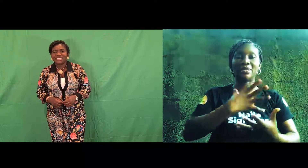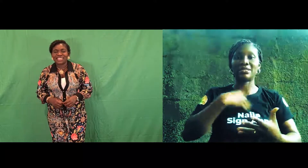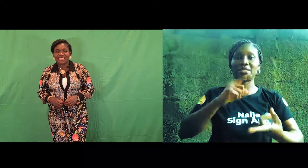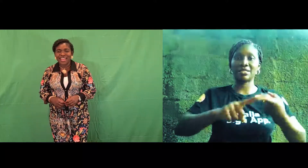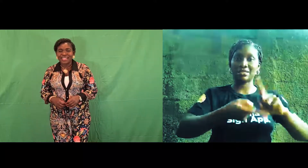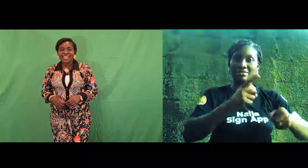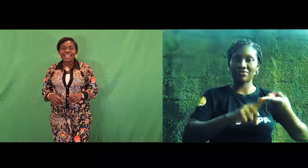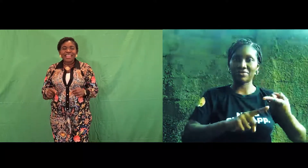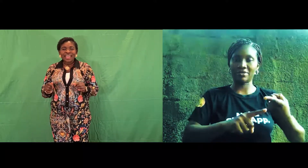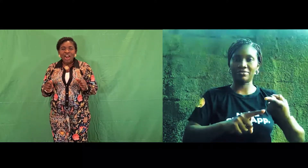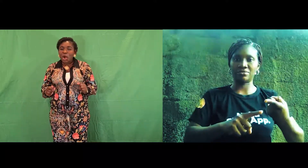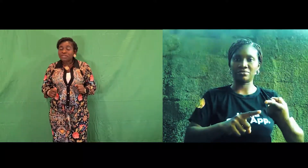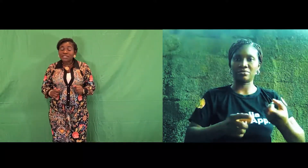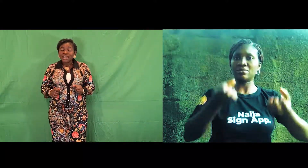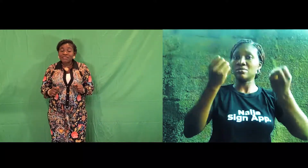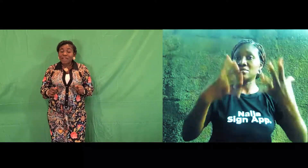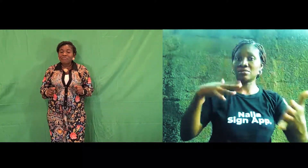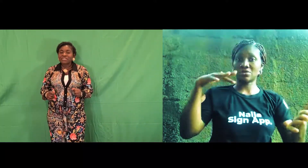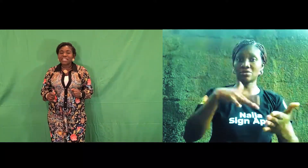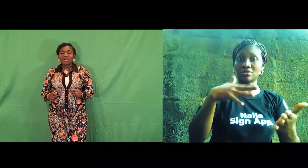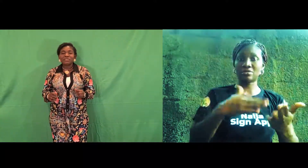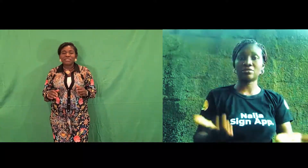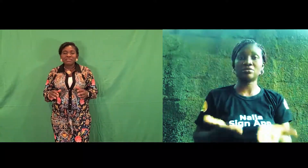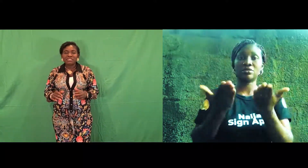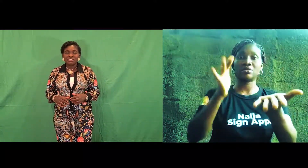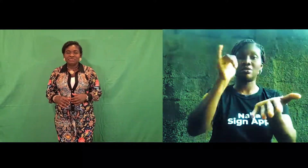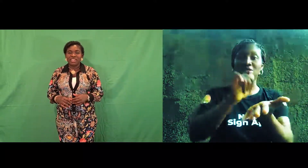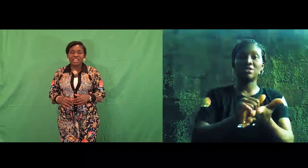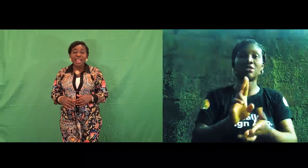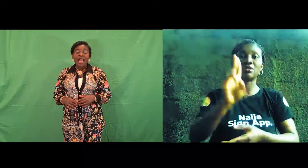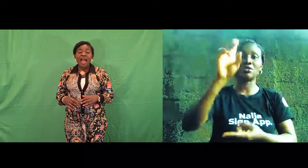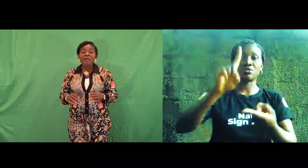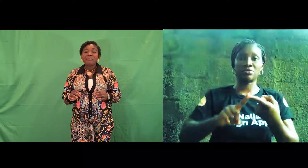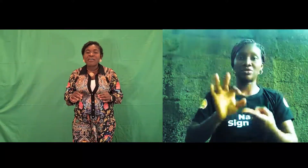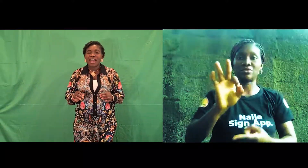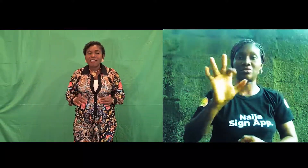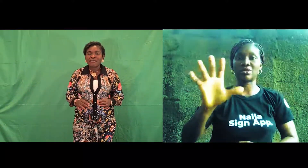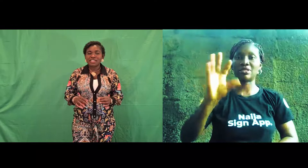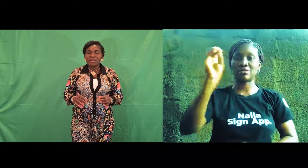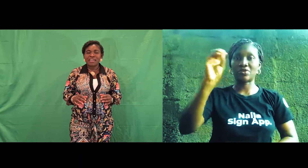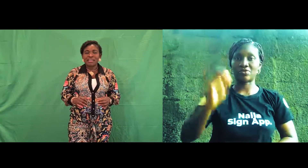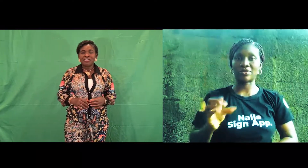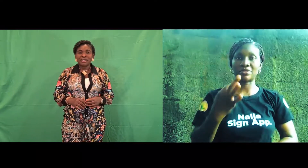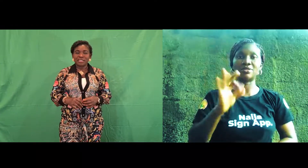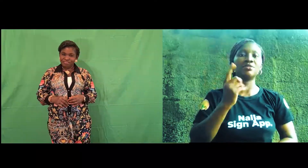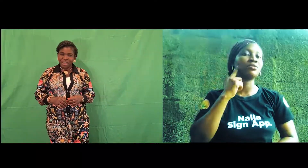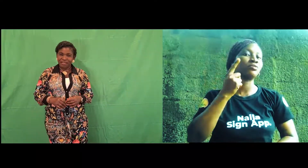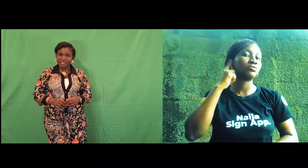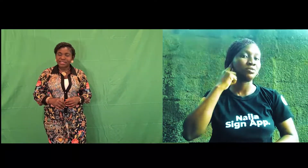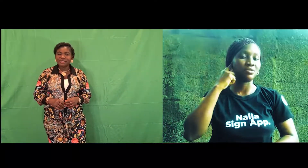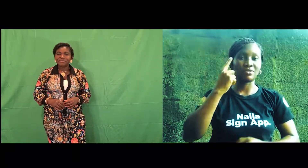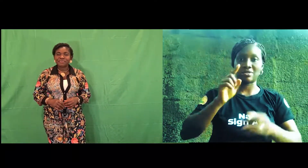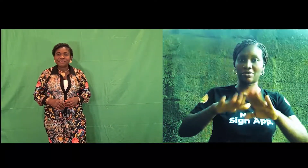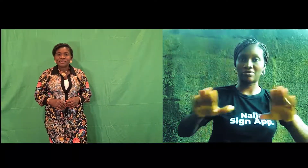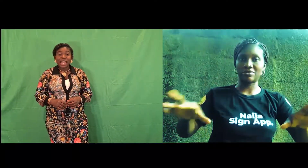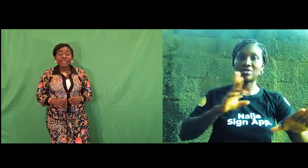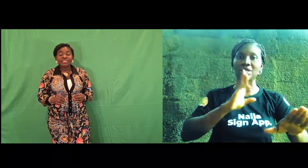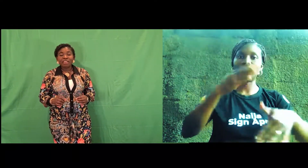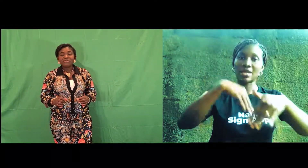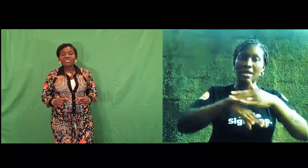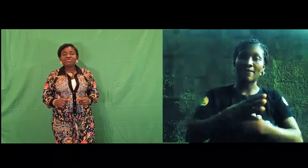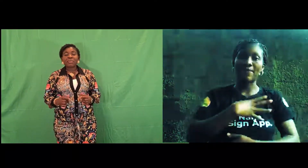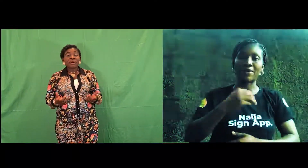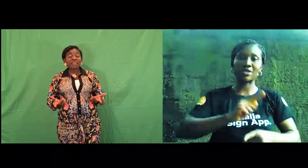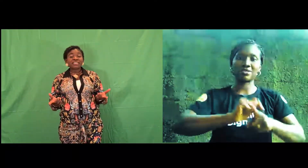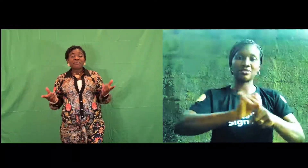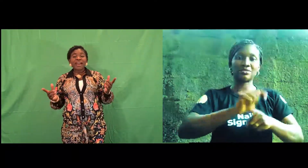have suggested that up to 95% of deaf children are born and raised by hearing parents.